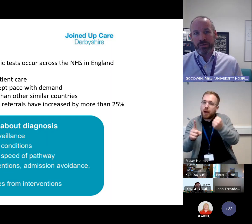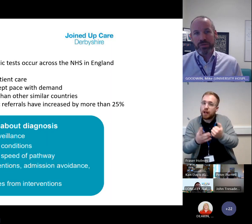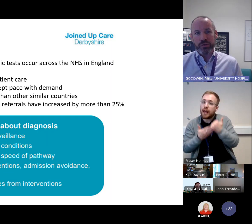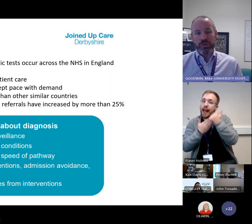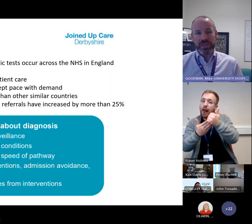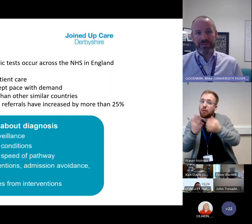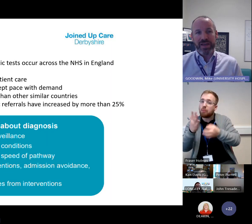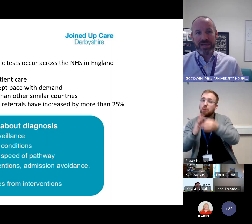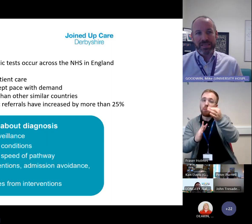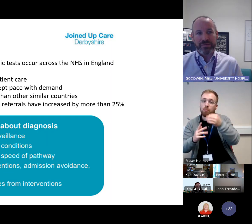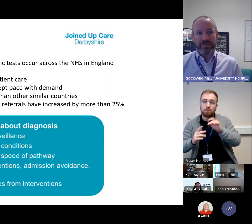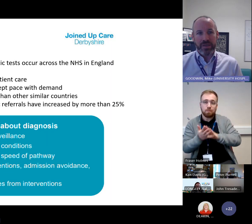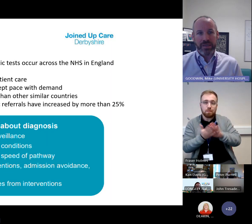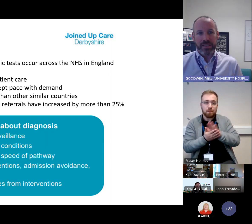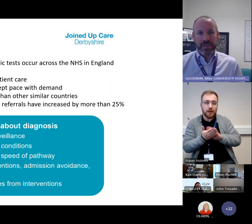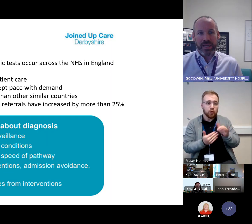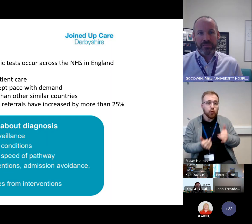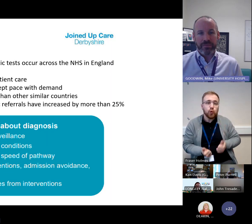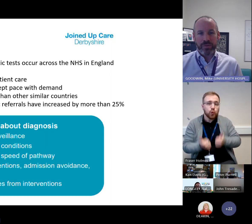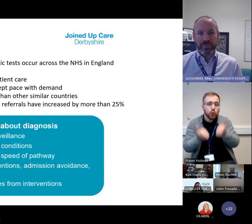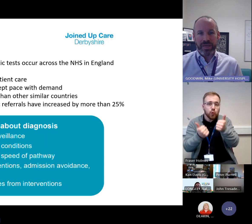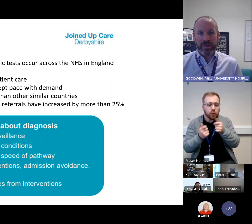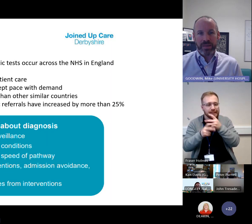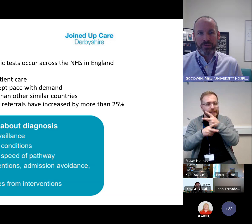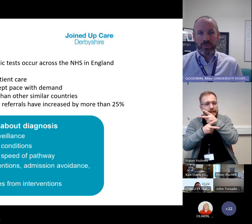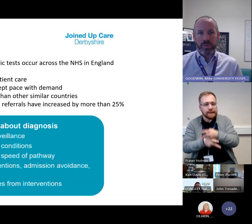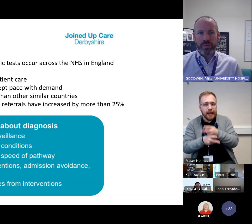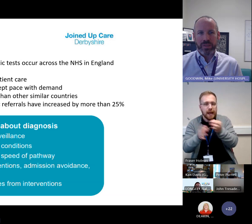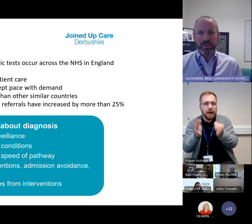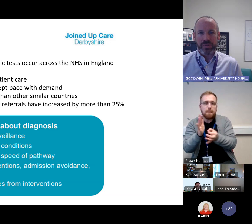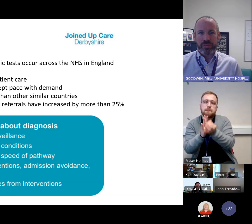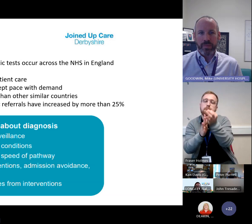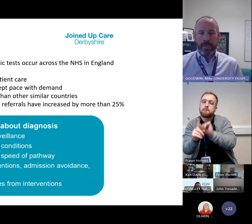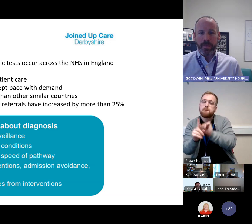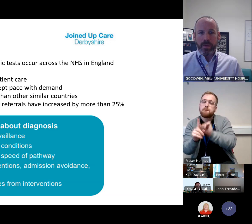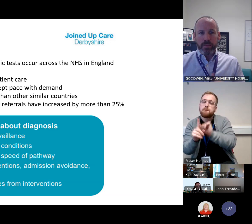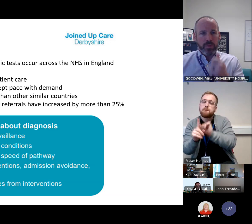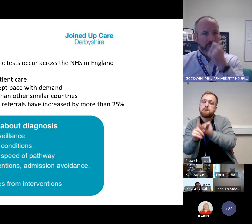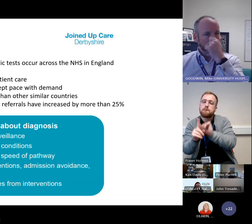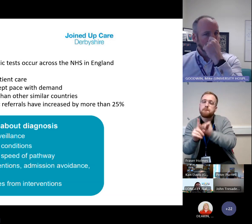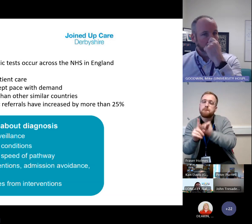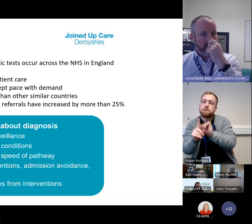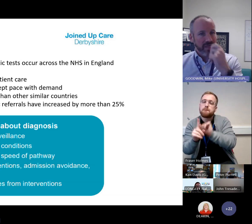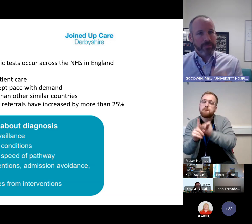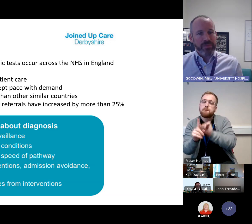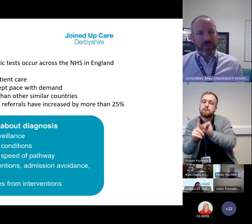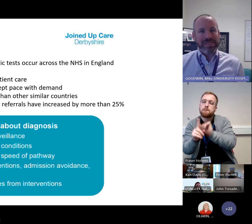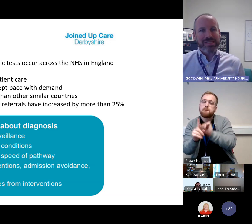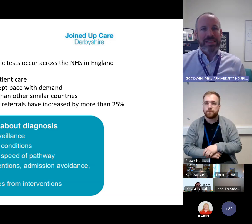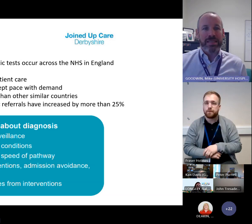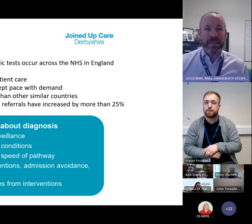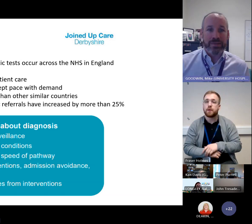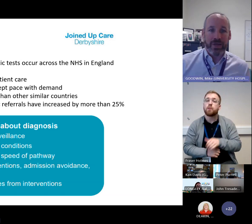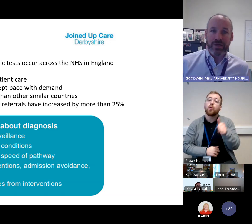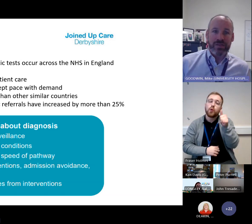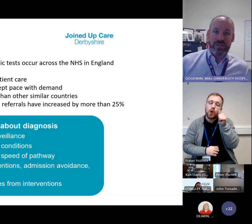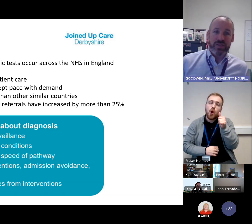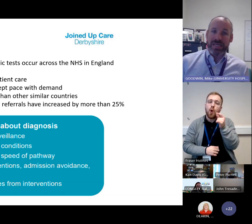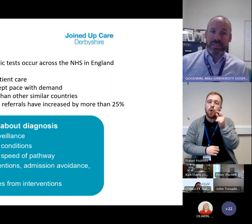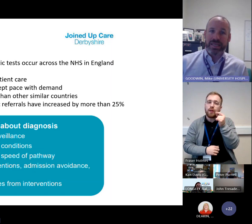delivers good, effective care for all of our local population. But we know that capacity